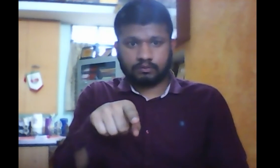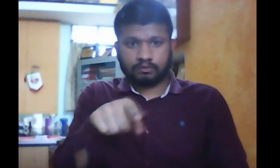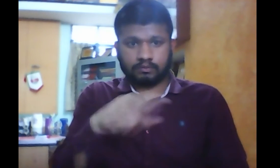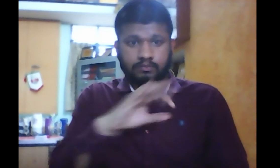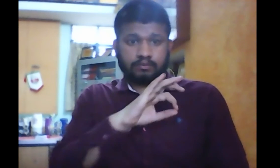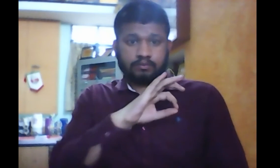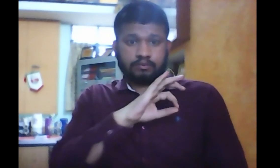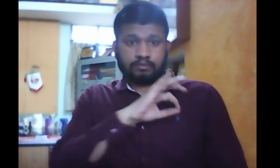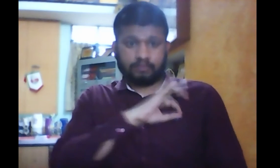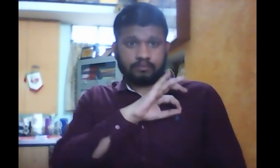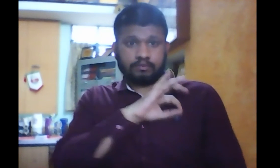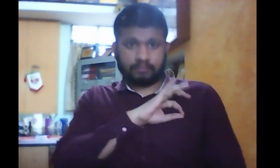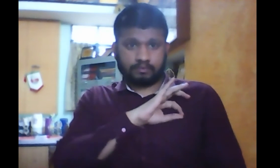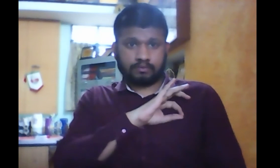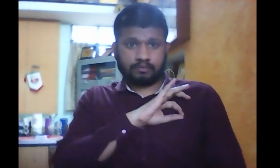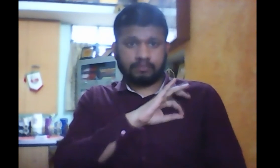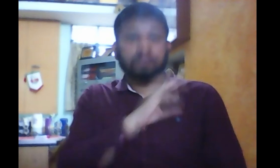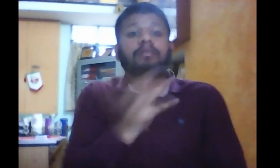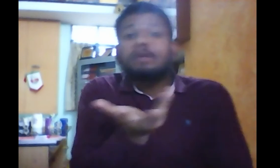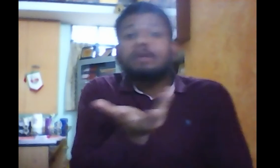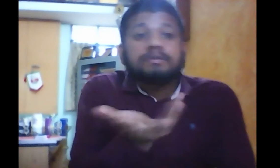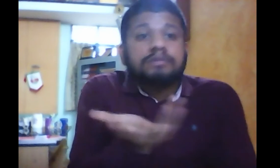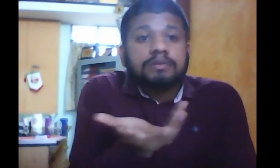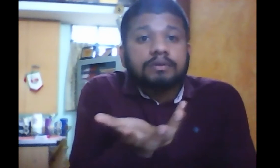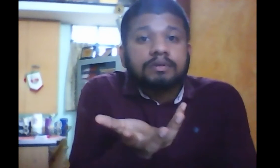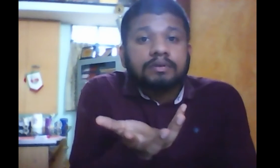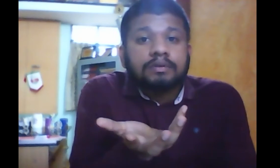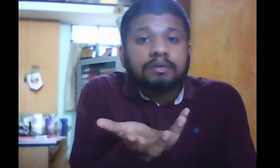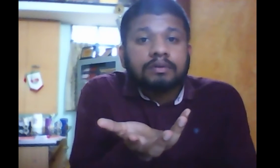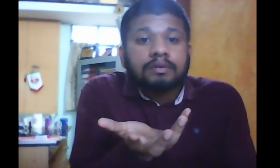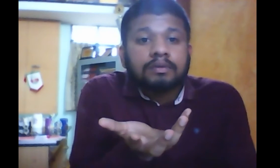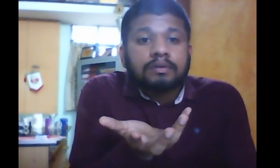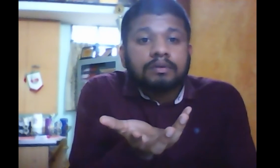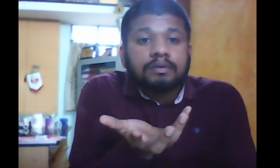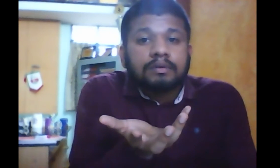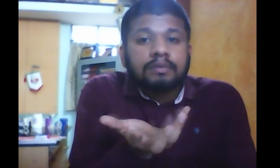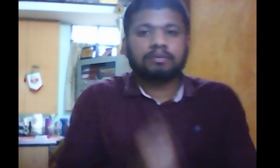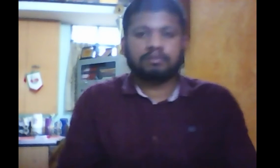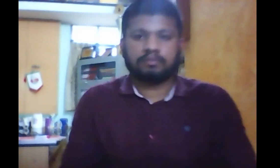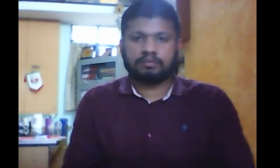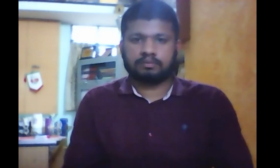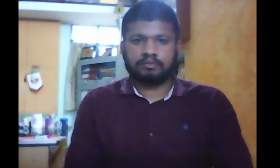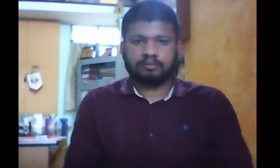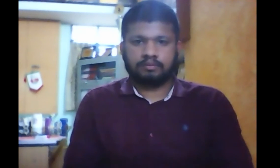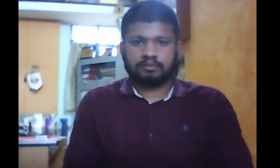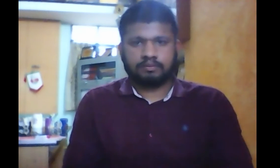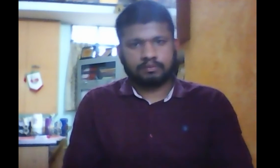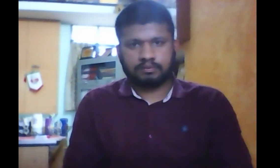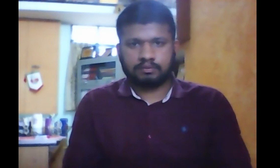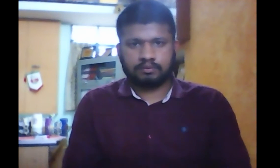Like what? So for which of them you